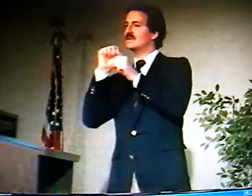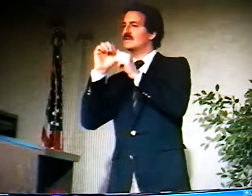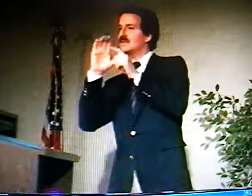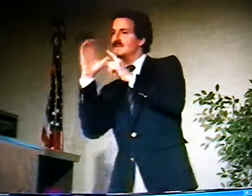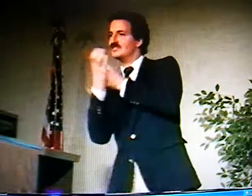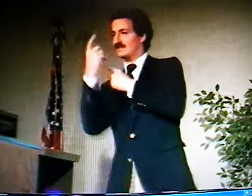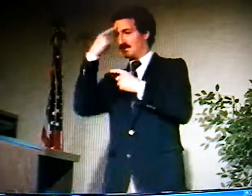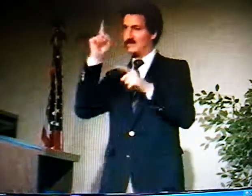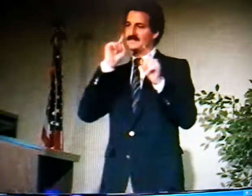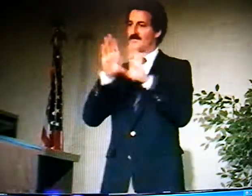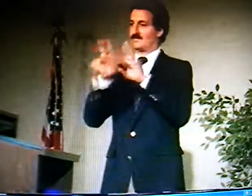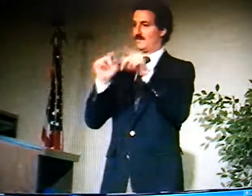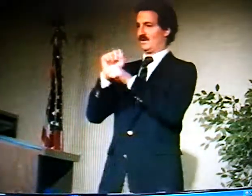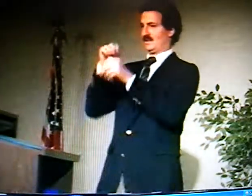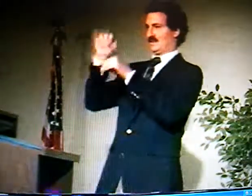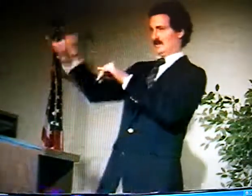I organized different events.